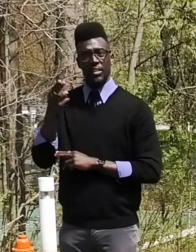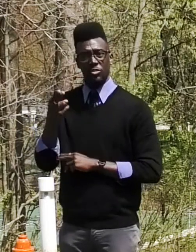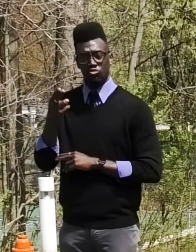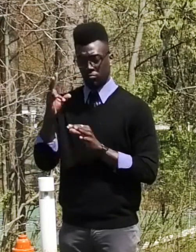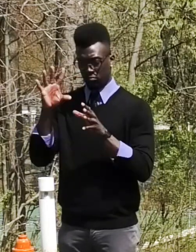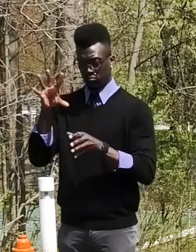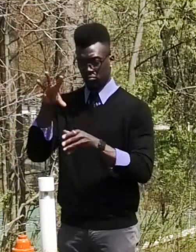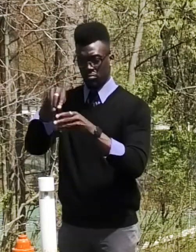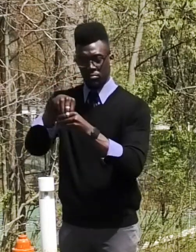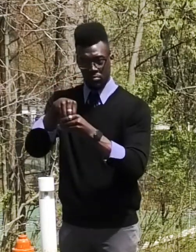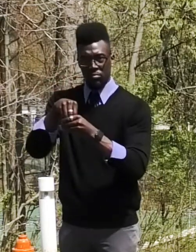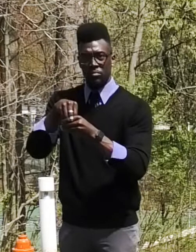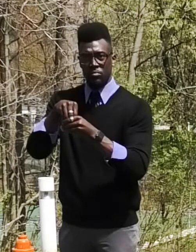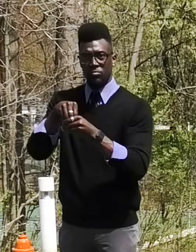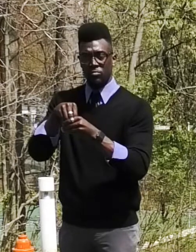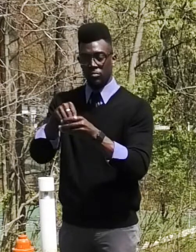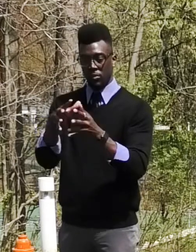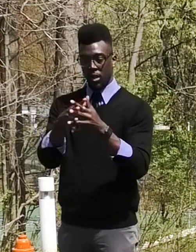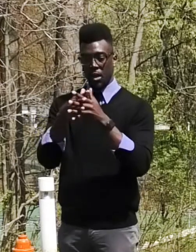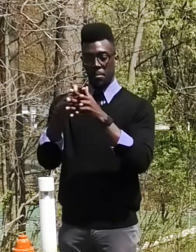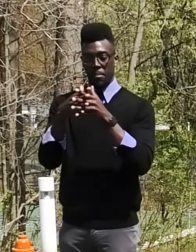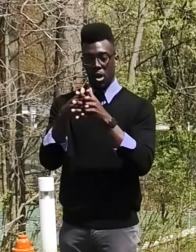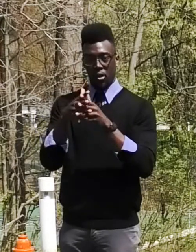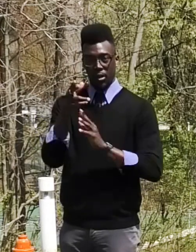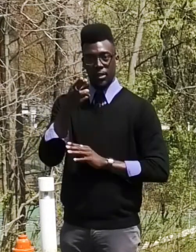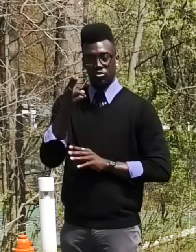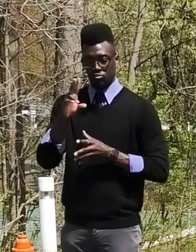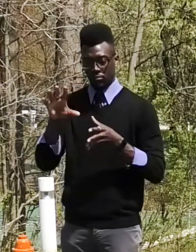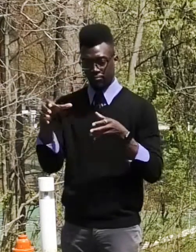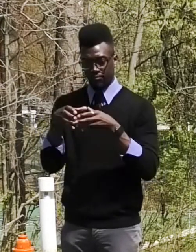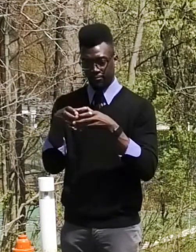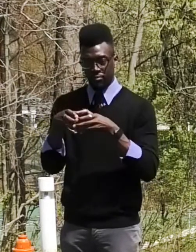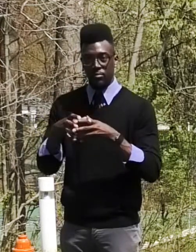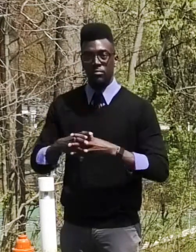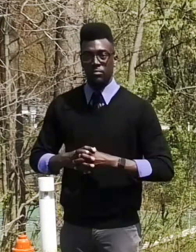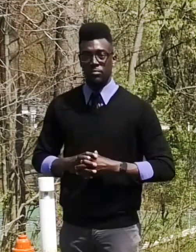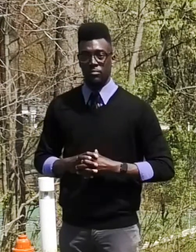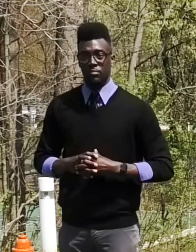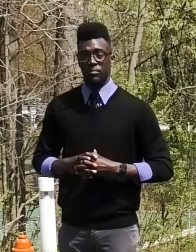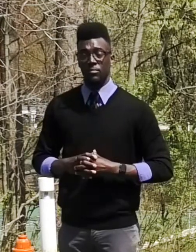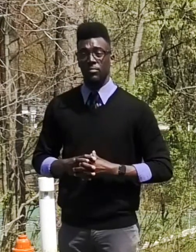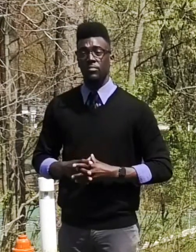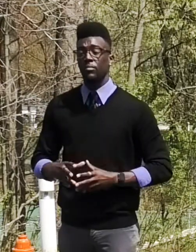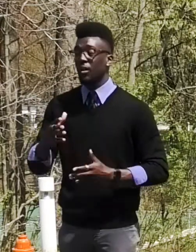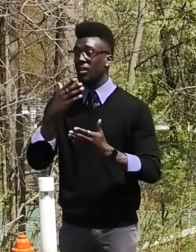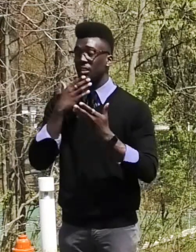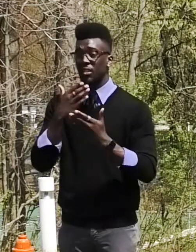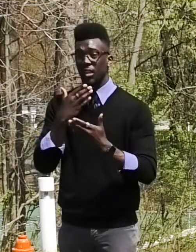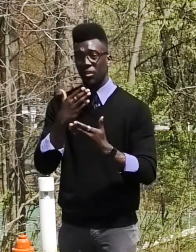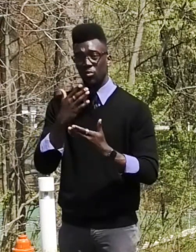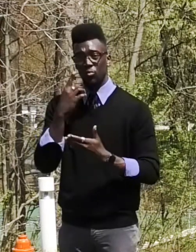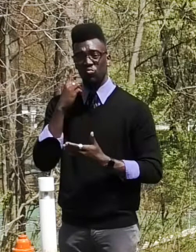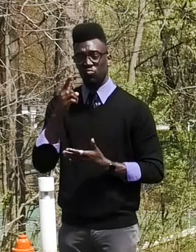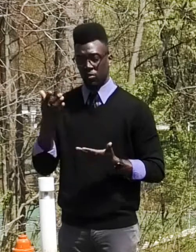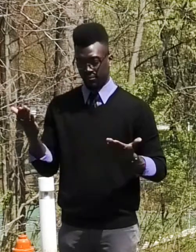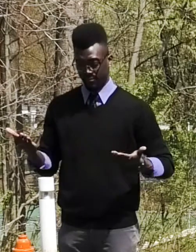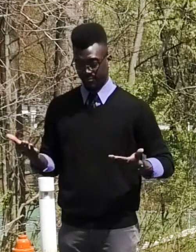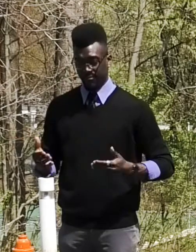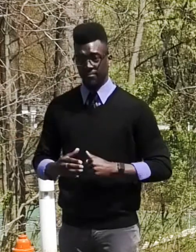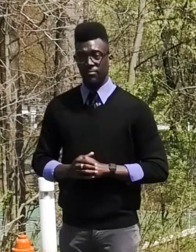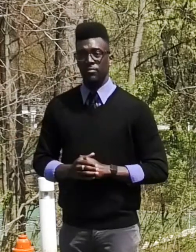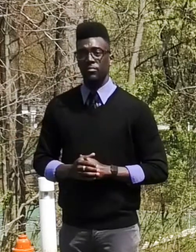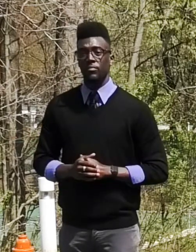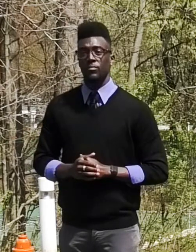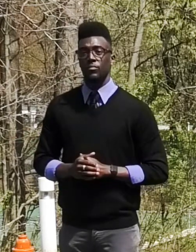incorporated into American history, because that's what it is. And so thank you for doing this. Let